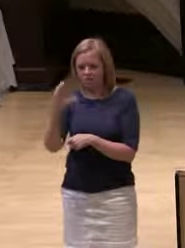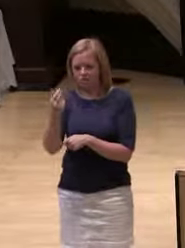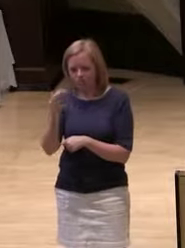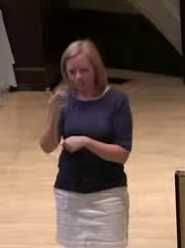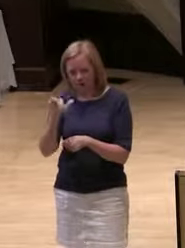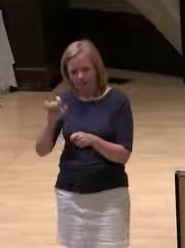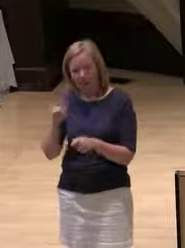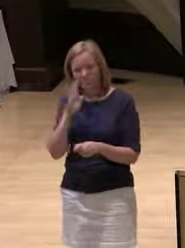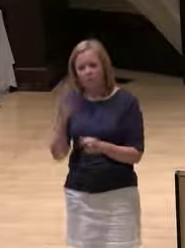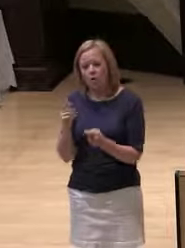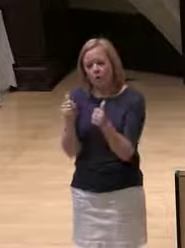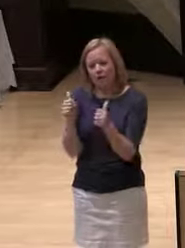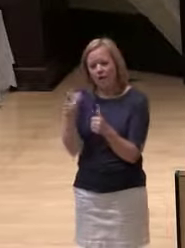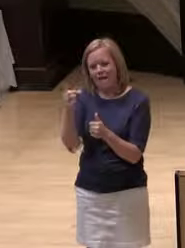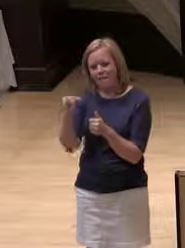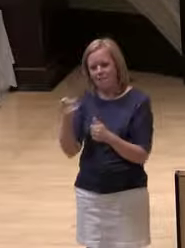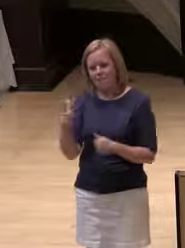of golf.